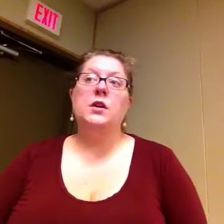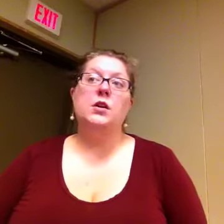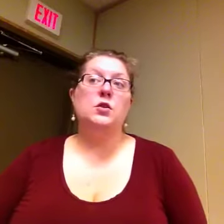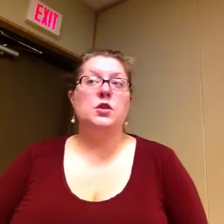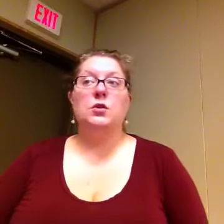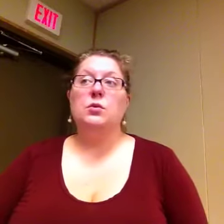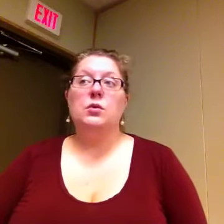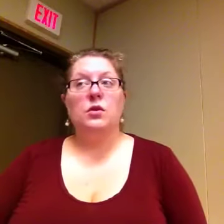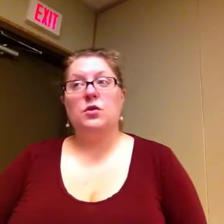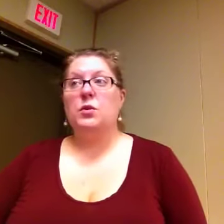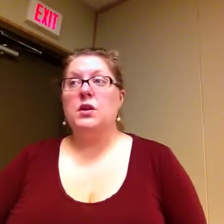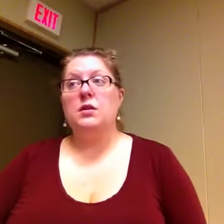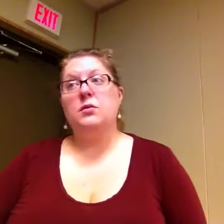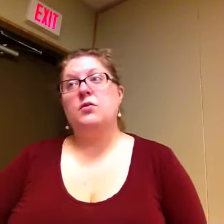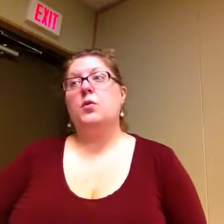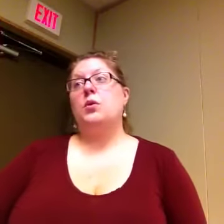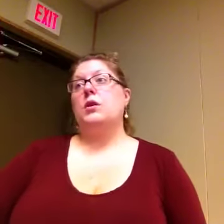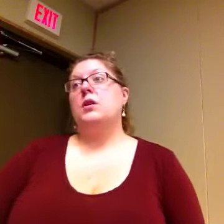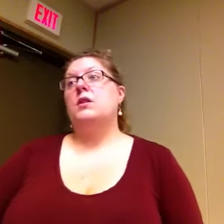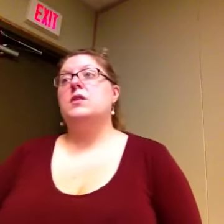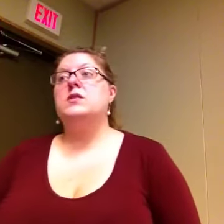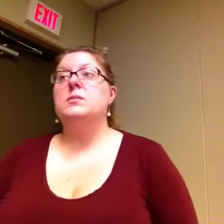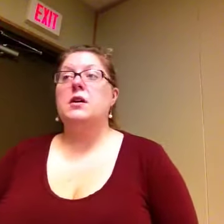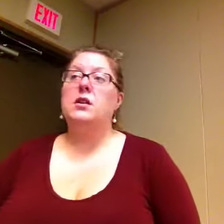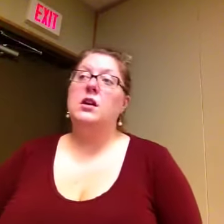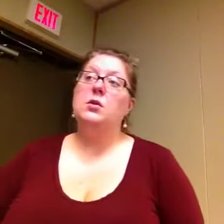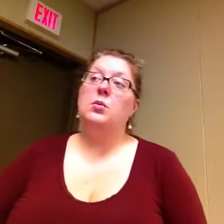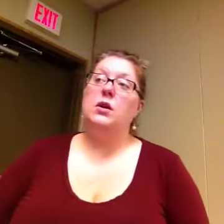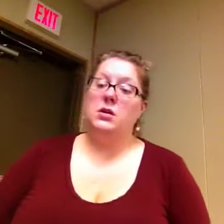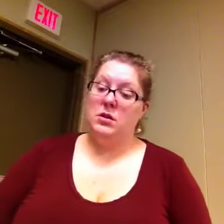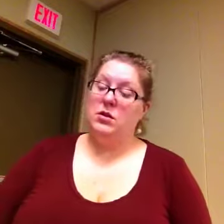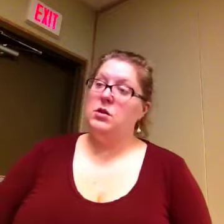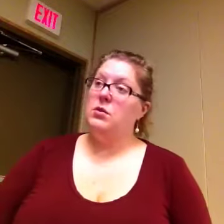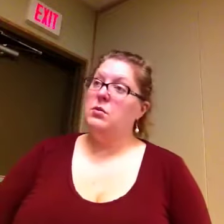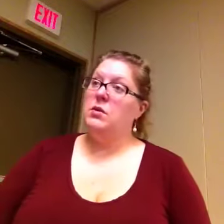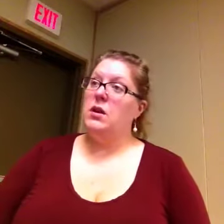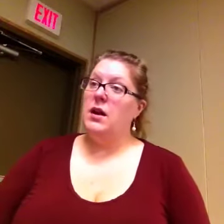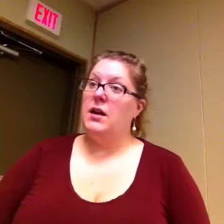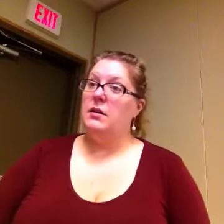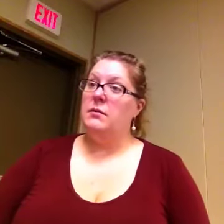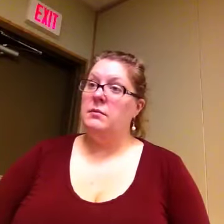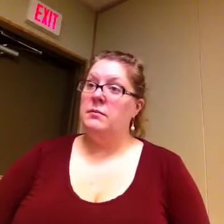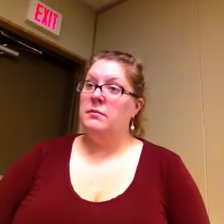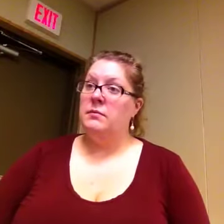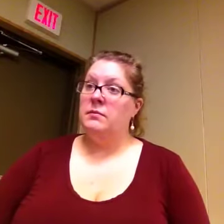1, 2, 3, 4. This is the melody. 1, 2, and